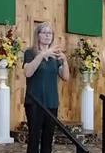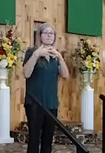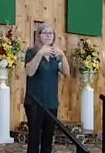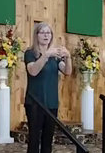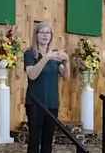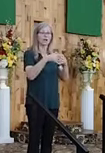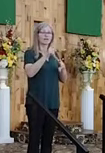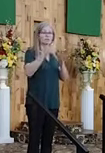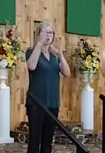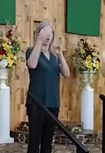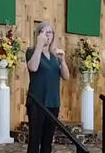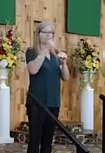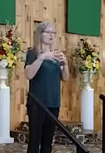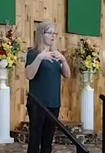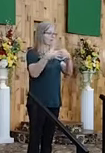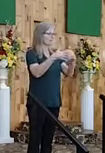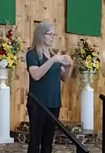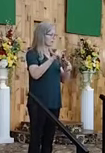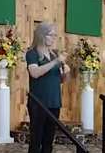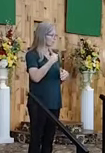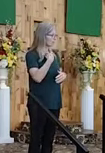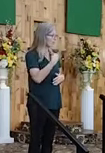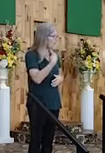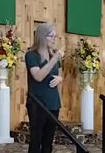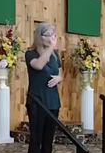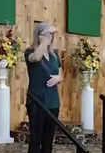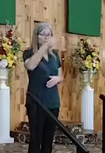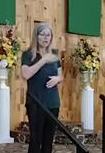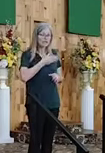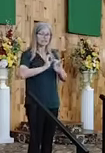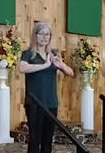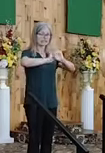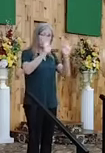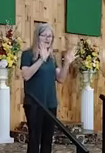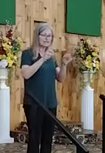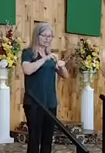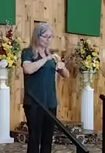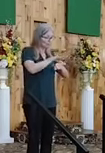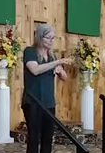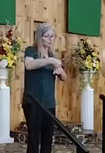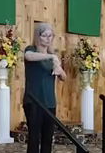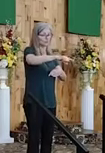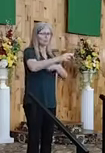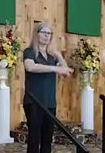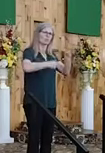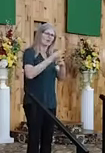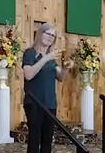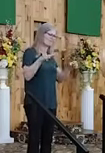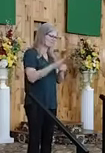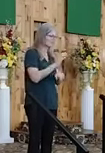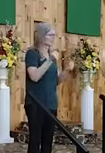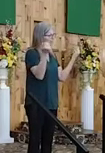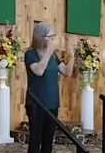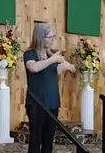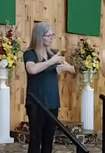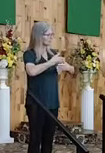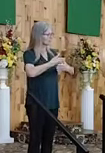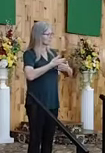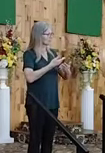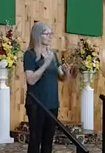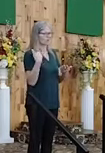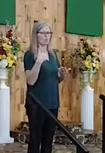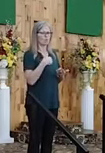America. We have to be the voice that brings light to a world that is filled with darkness. We have to bring hope to a